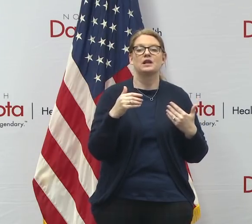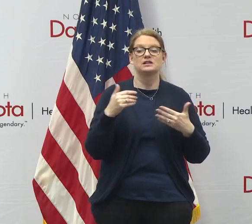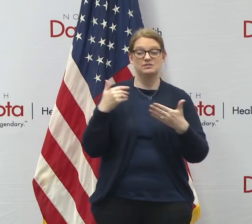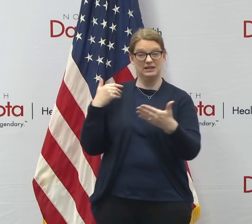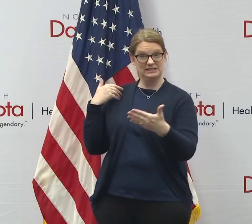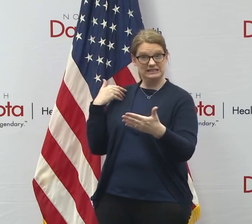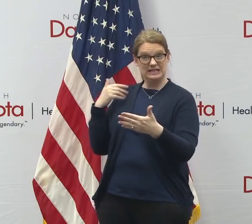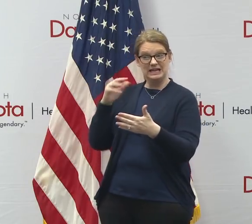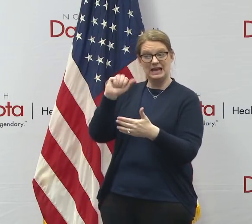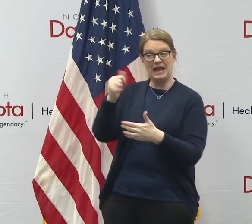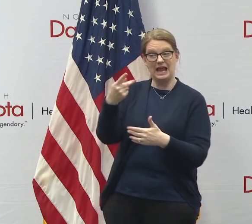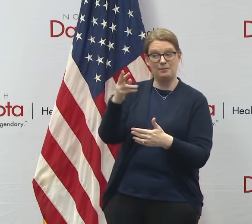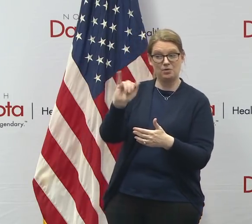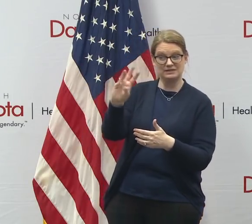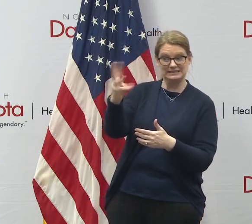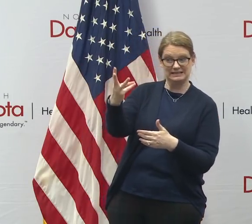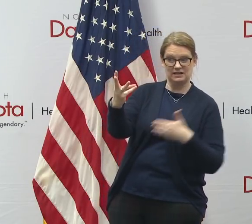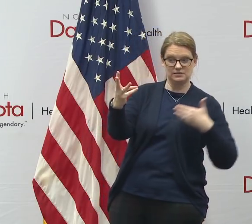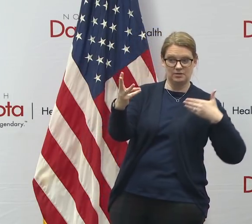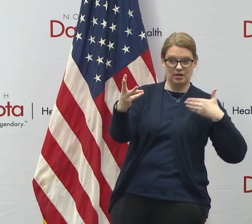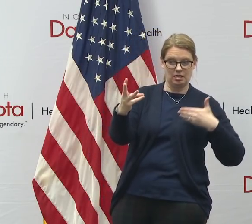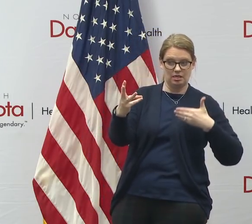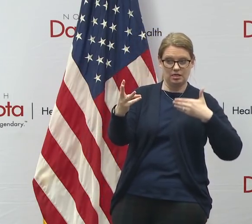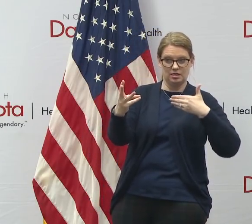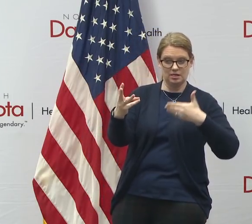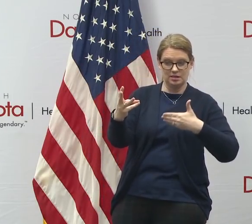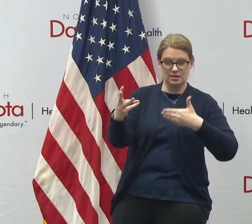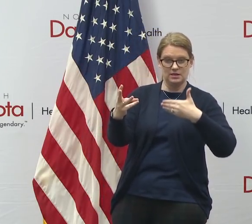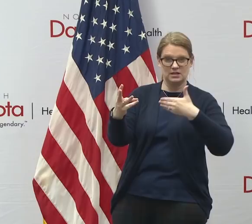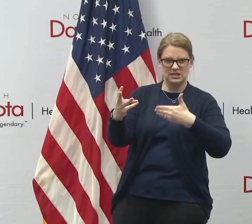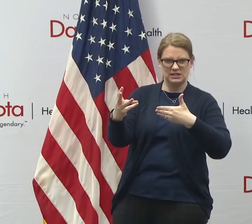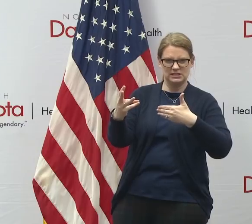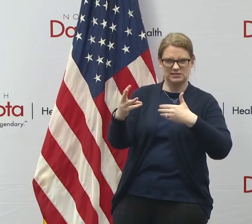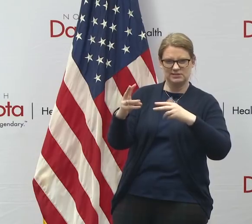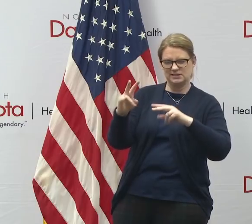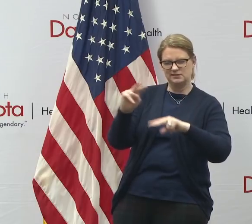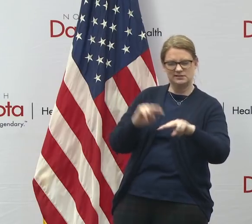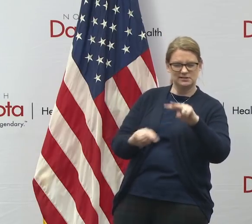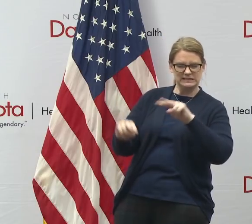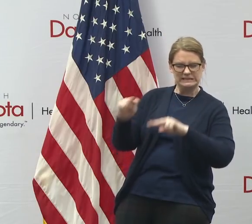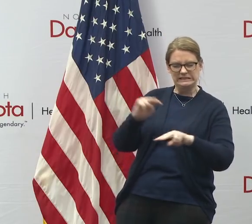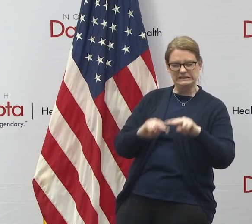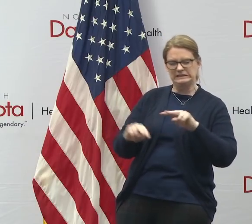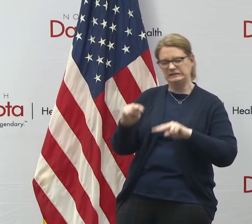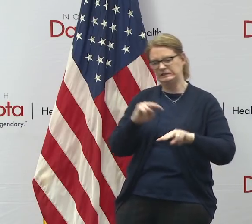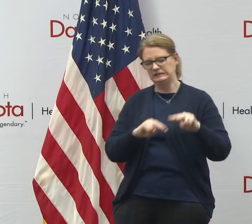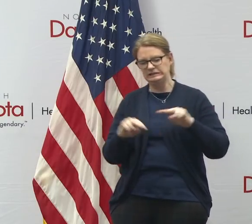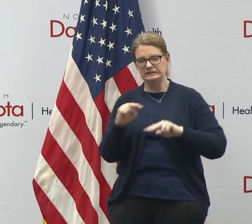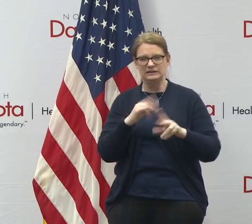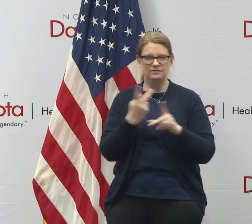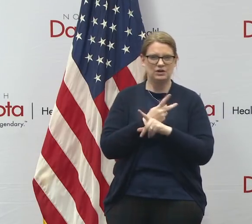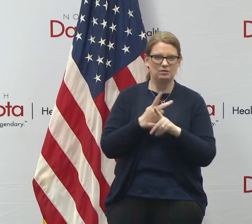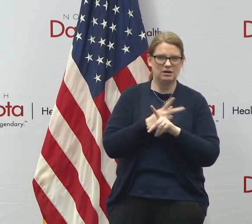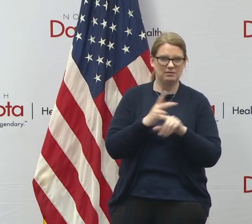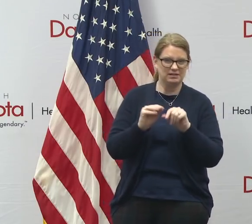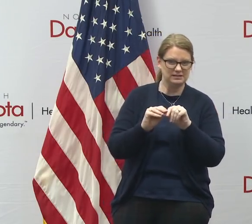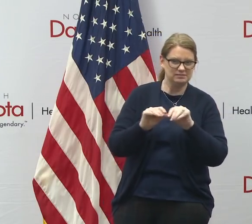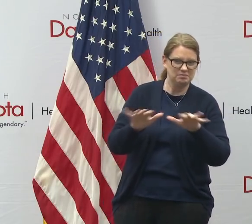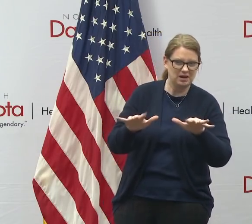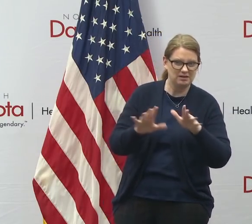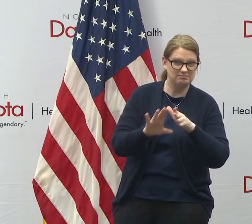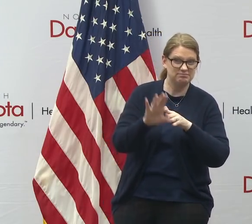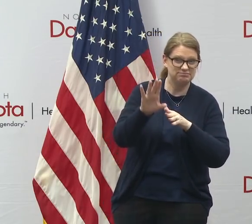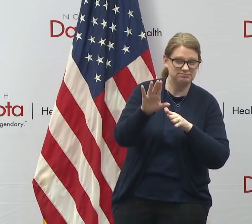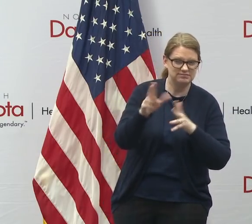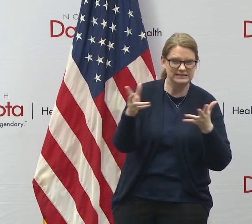closer to the April 6th date, we'll be evaluating where we are relative to the peak of the spread, and then we'll be deciding,